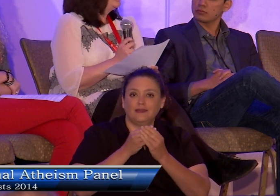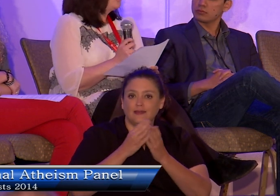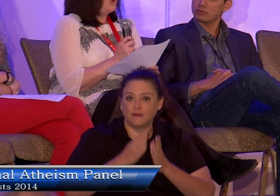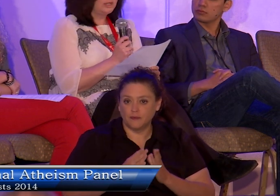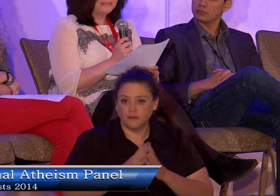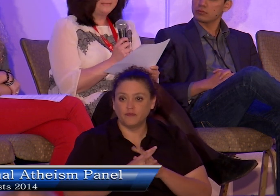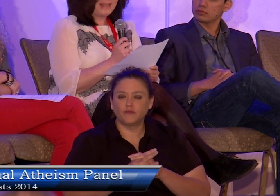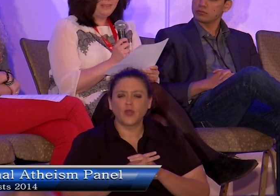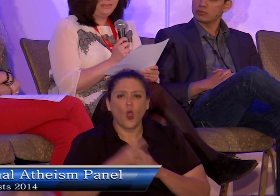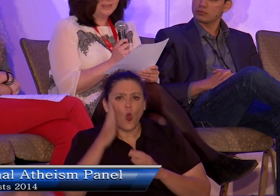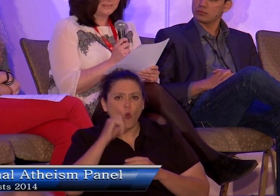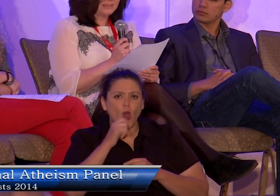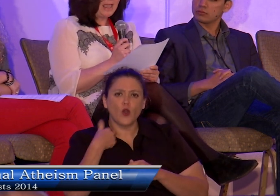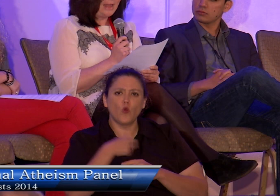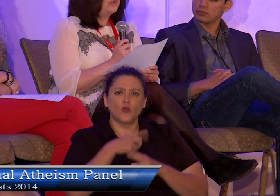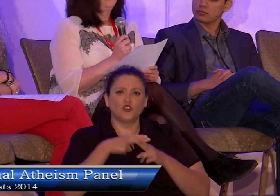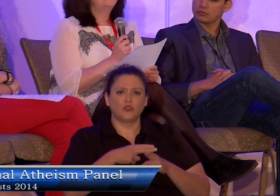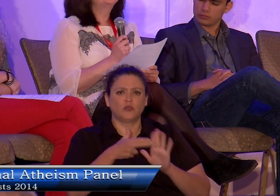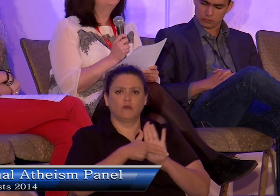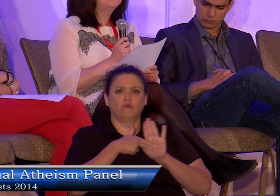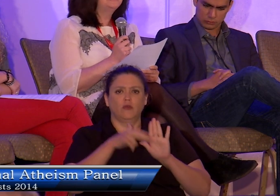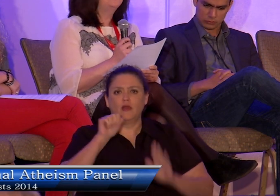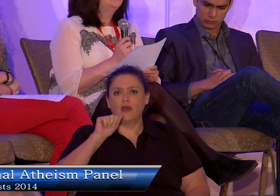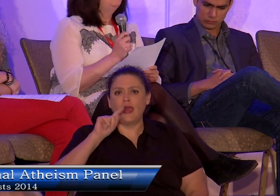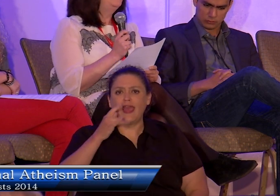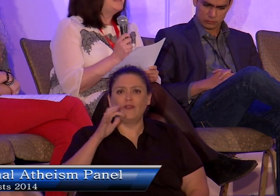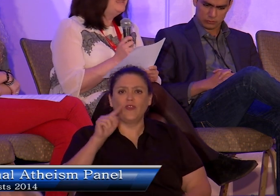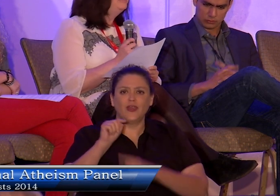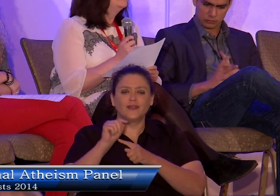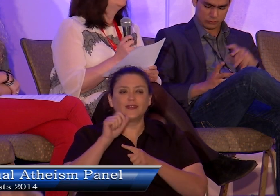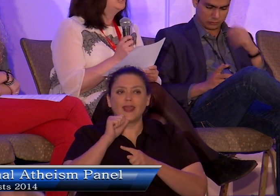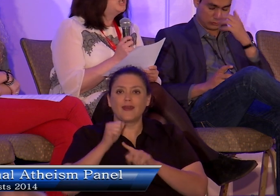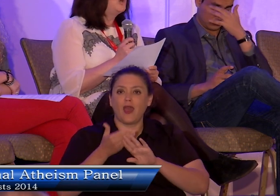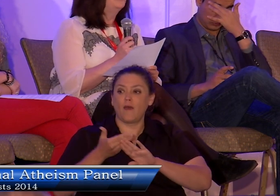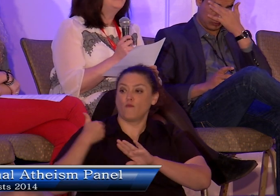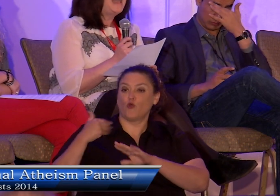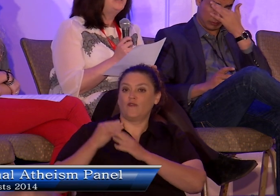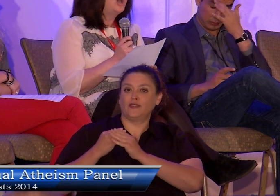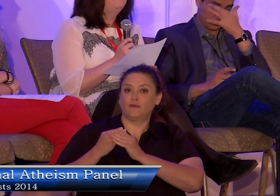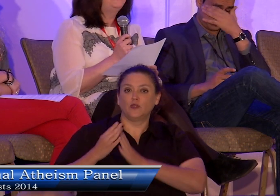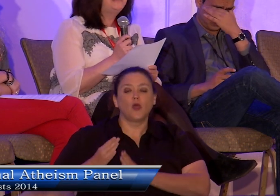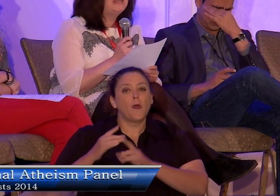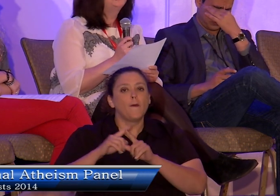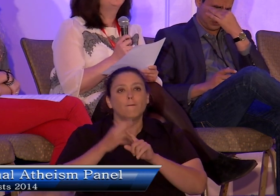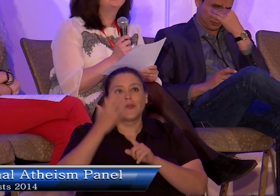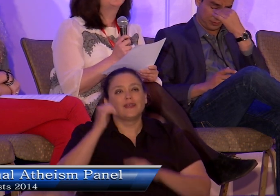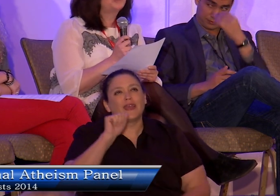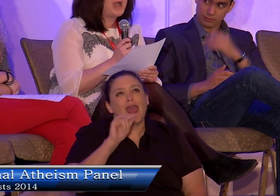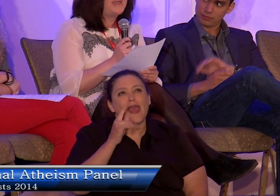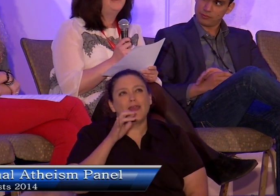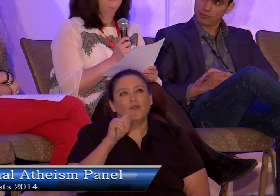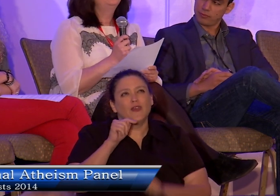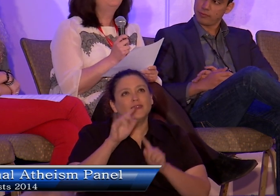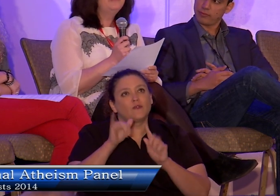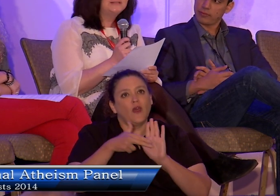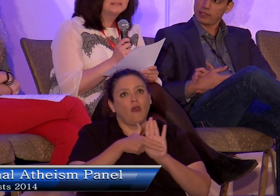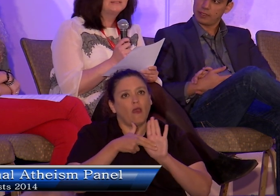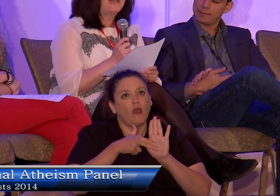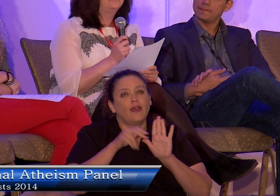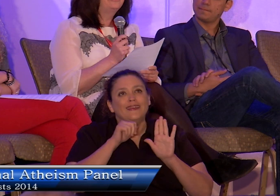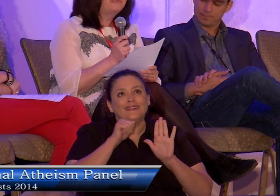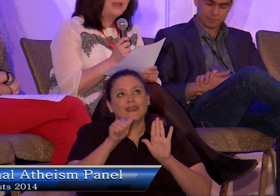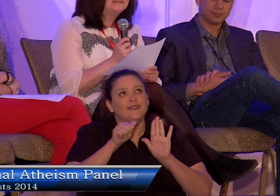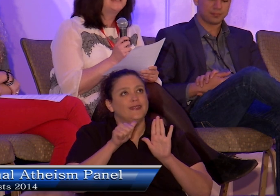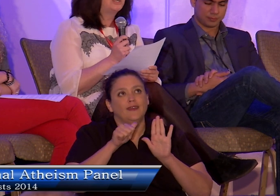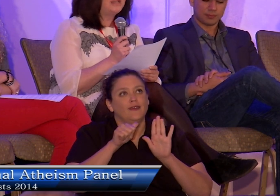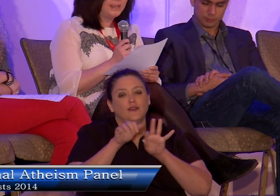don't we just call ourselves atheists and not ex-Muslim? But atheists alone cannot begin to describe the risks